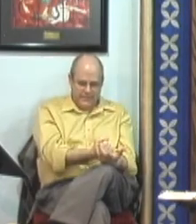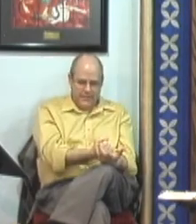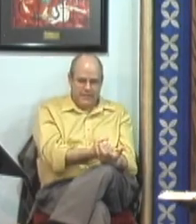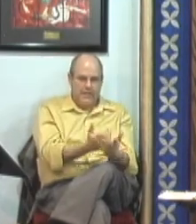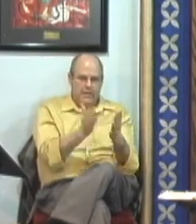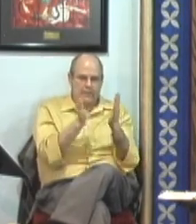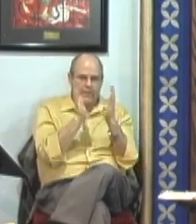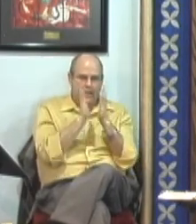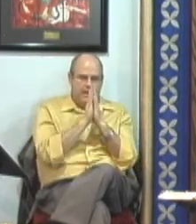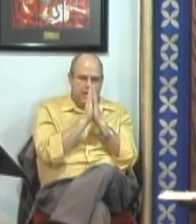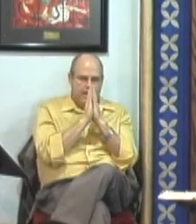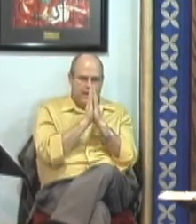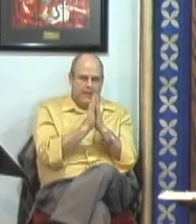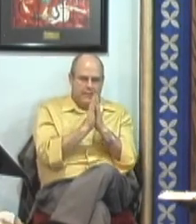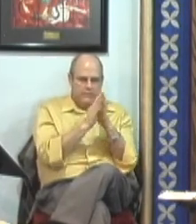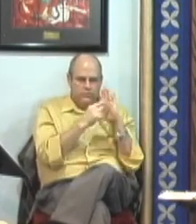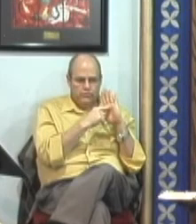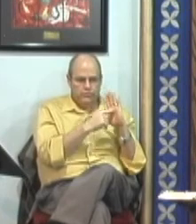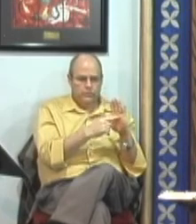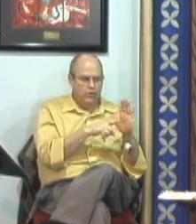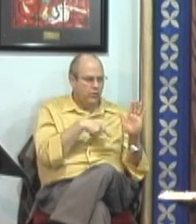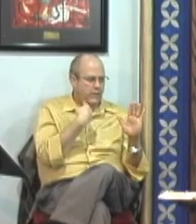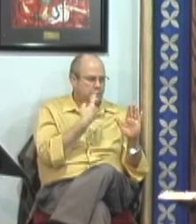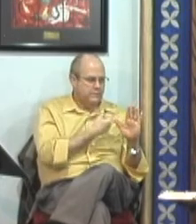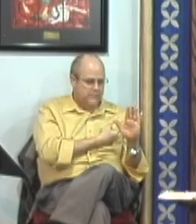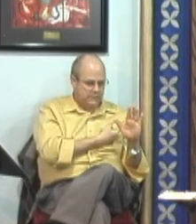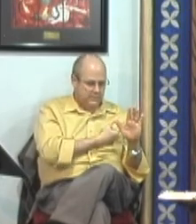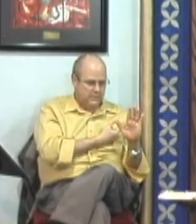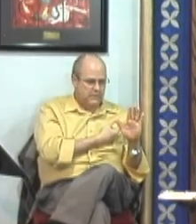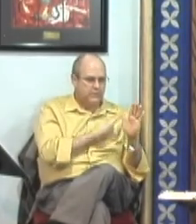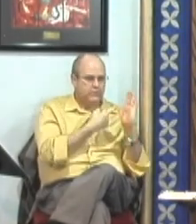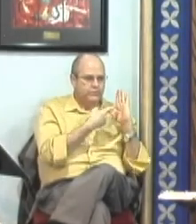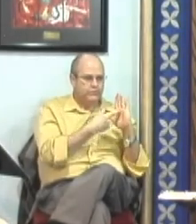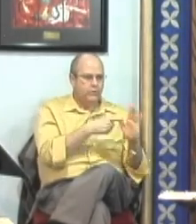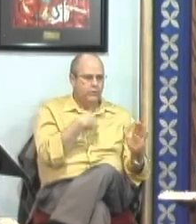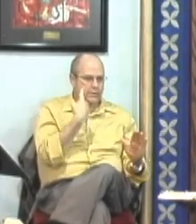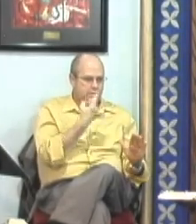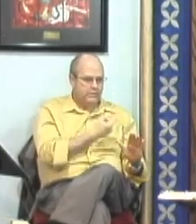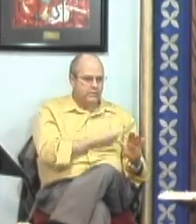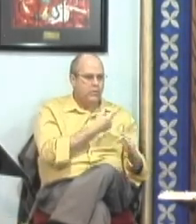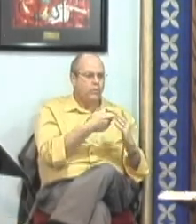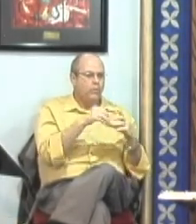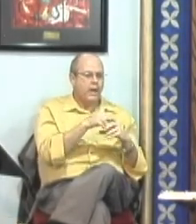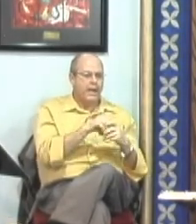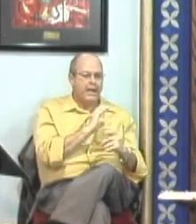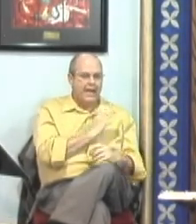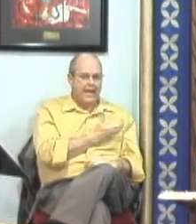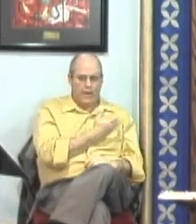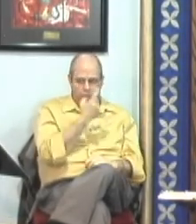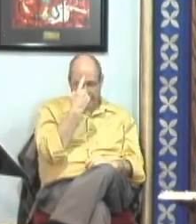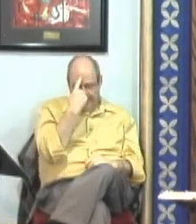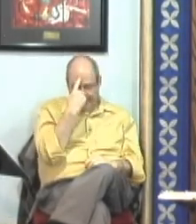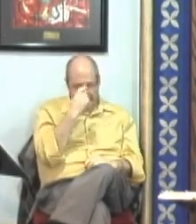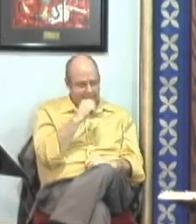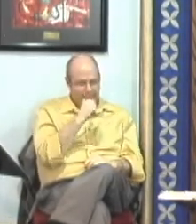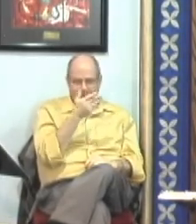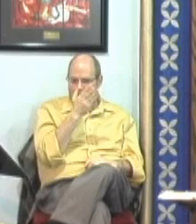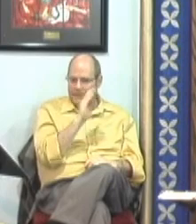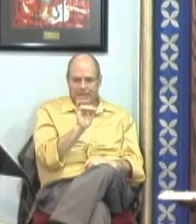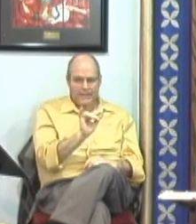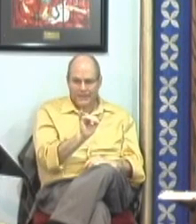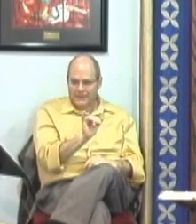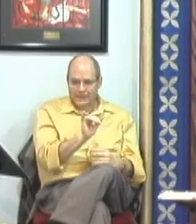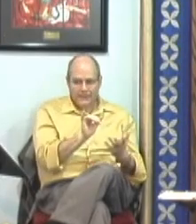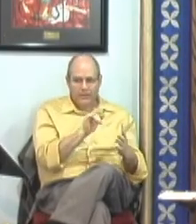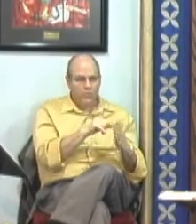we ask, Lord, that you would reveal to us. This is the key point. Reveal to us what in our thinking is ungodly.